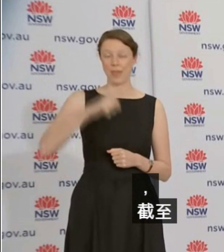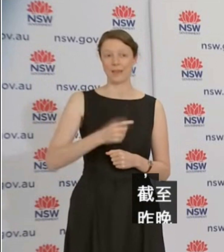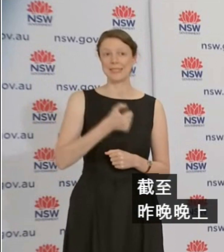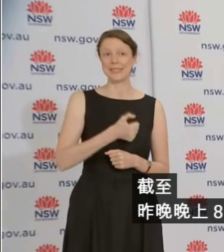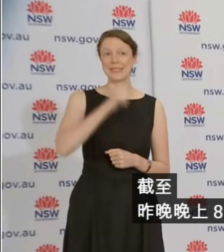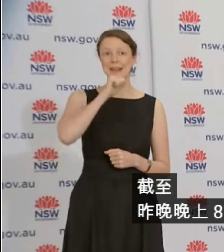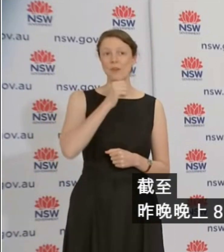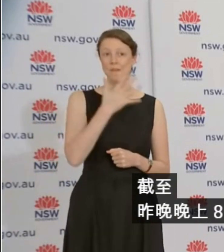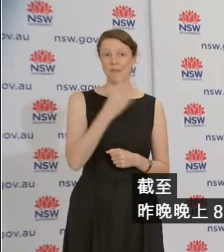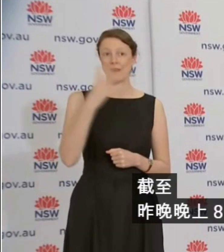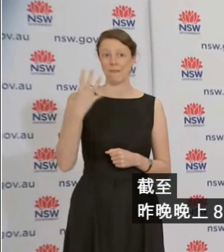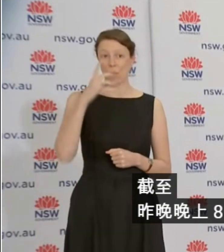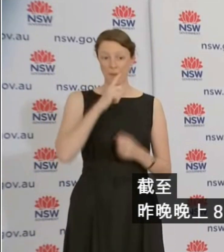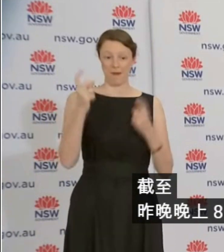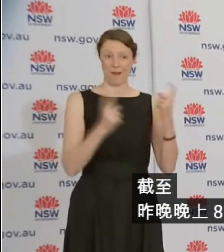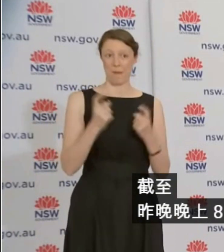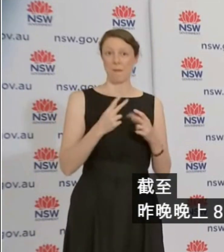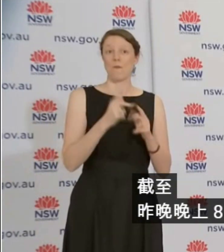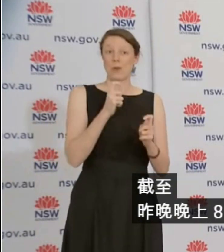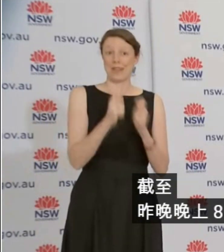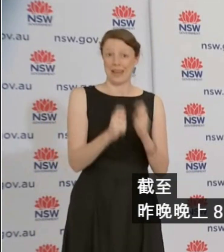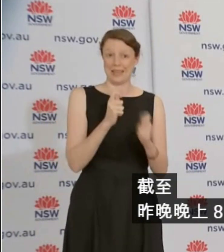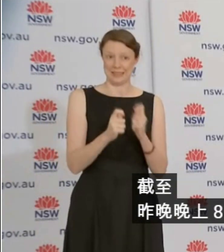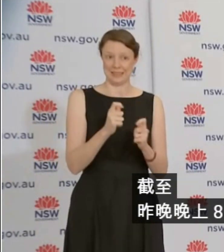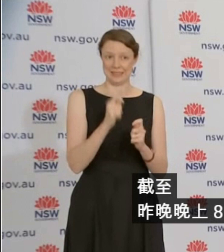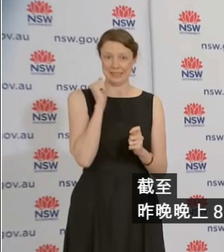154,654 tests reported to 8 p.m. last night.